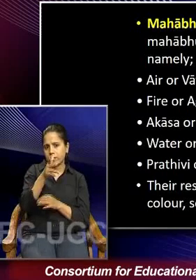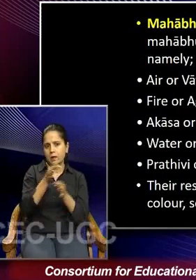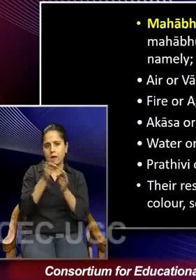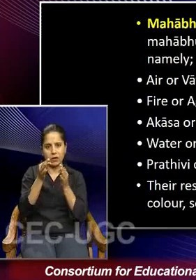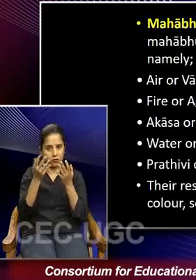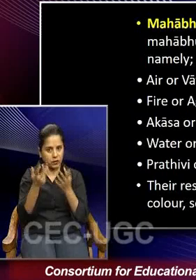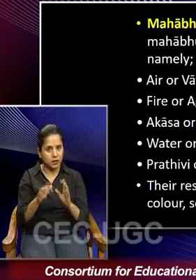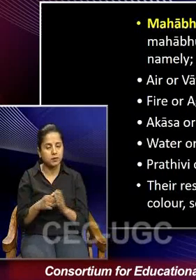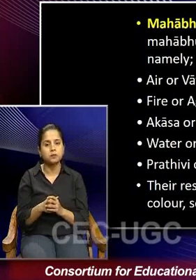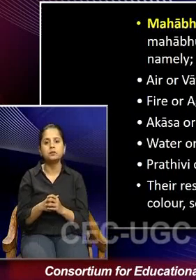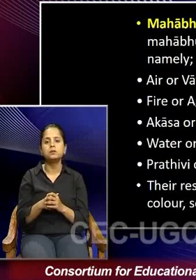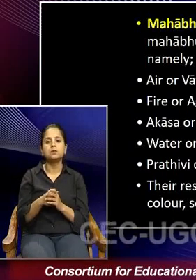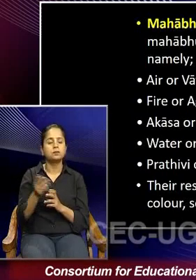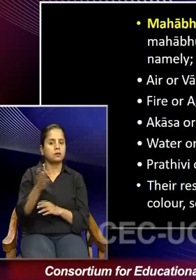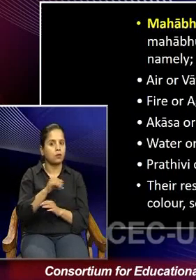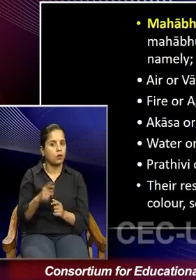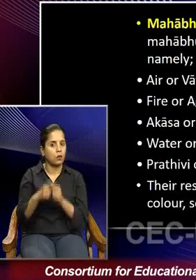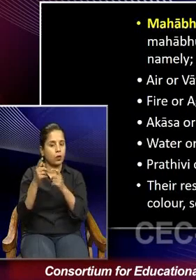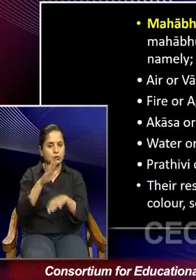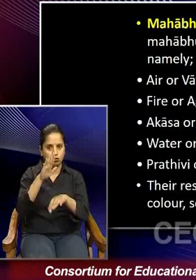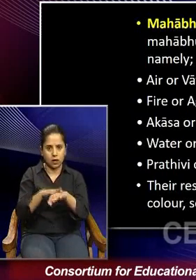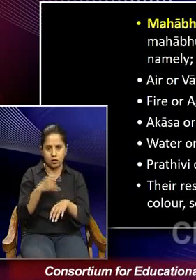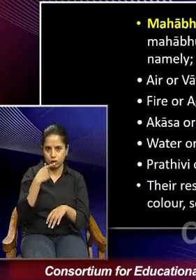earlier, were touch,